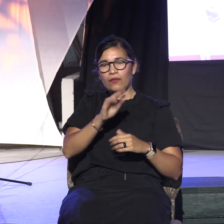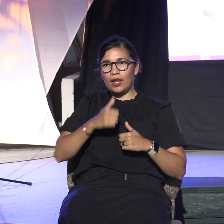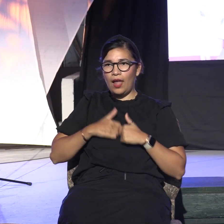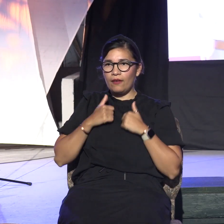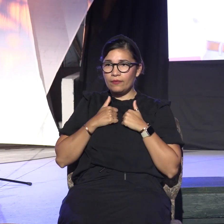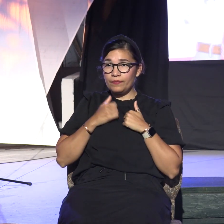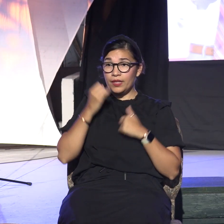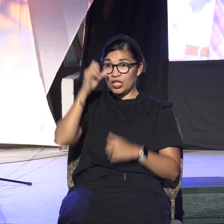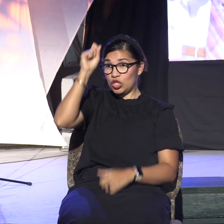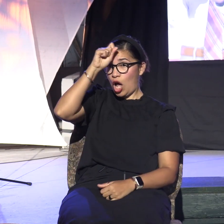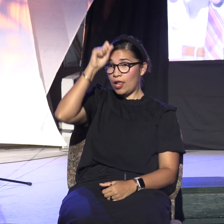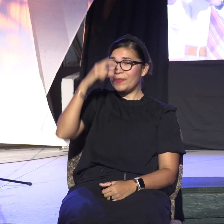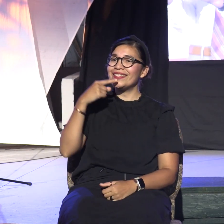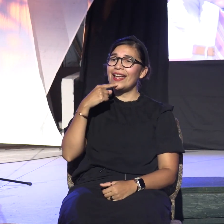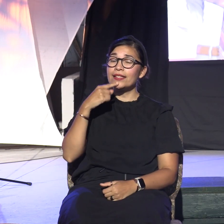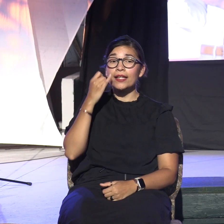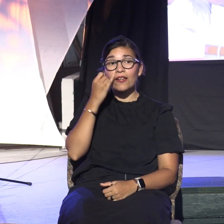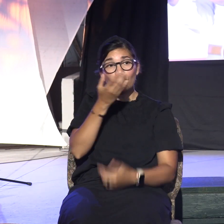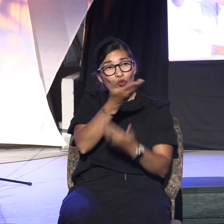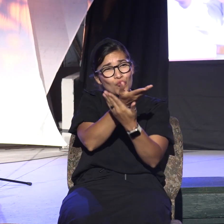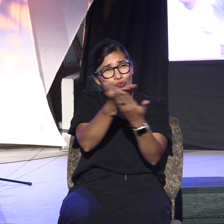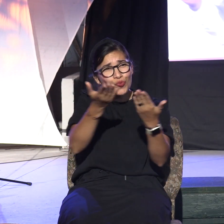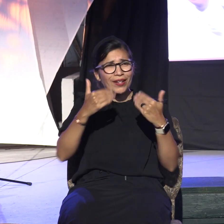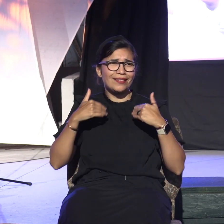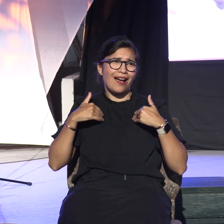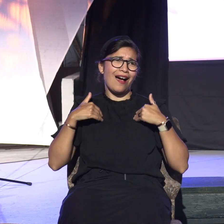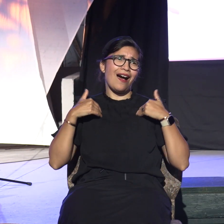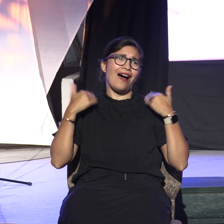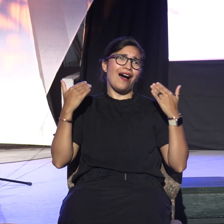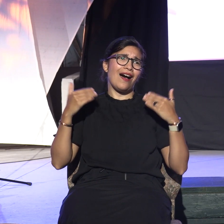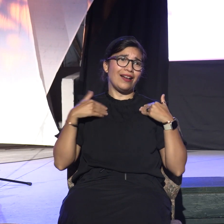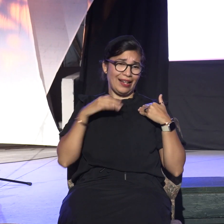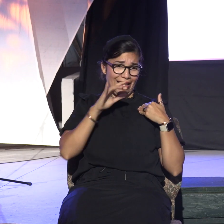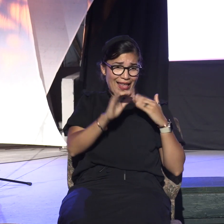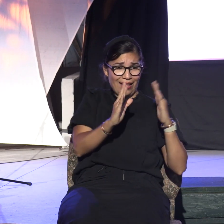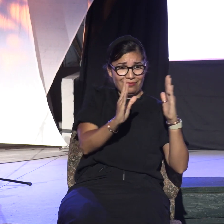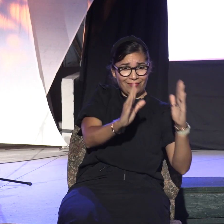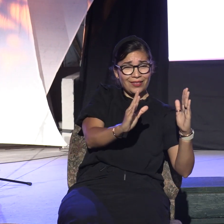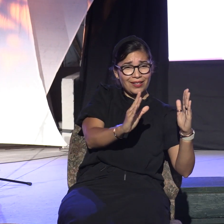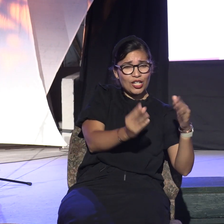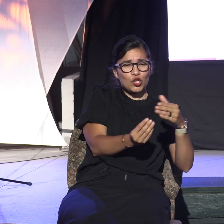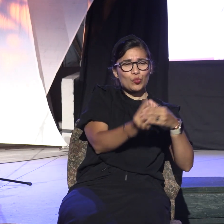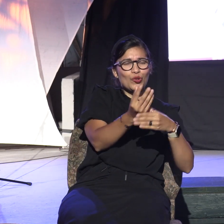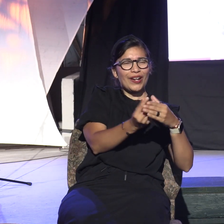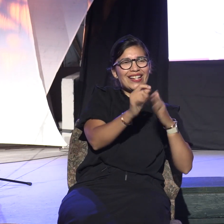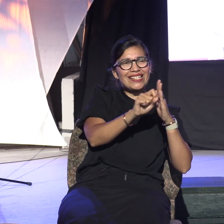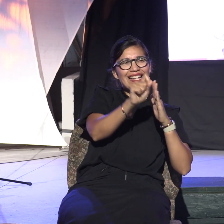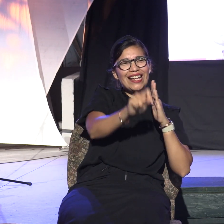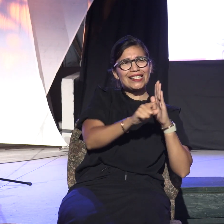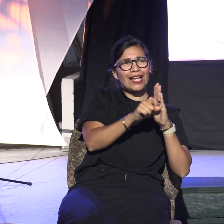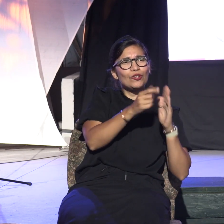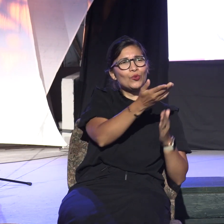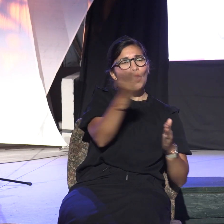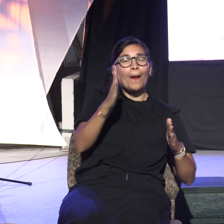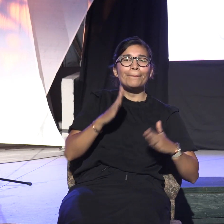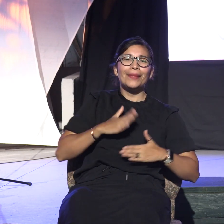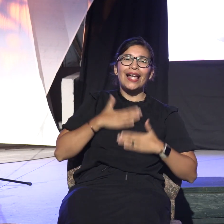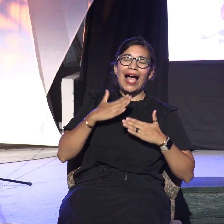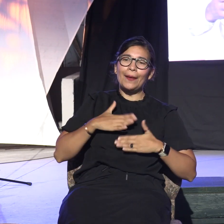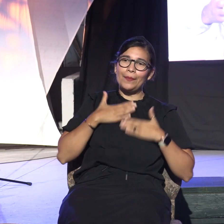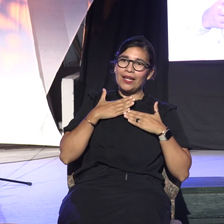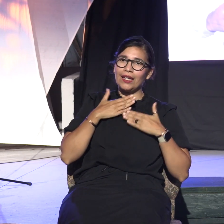be happy. Live with joy, because it doesn't take long, and soon you find yourself in that